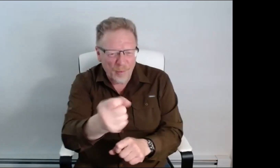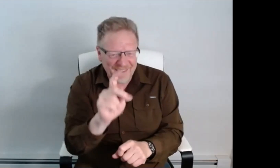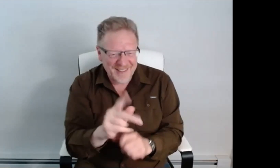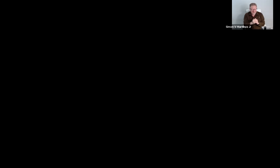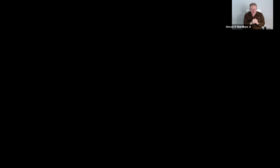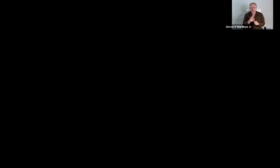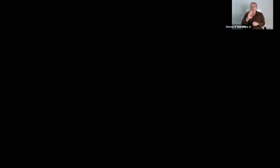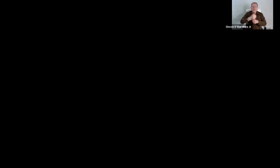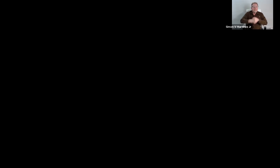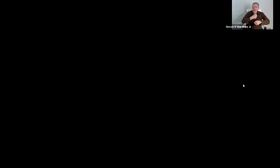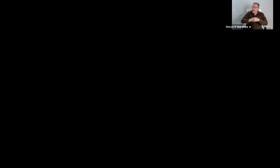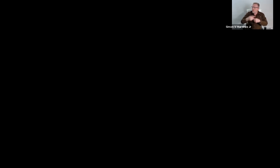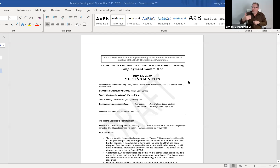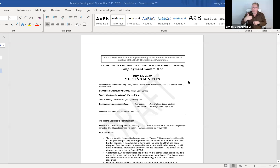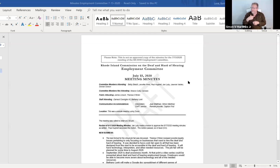Bethany, do you have those? Thank you.